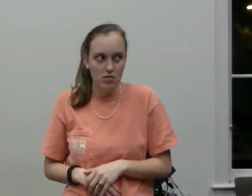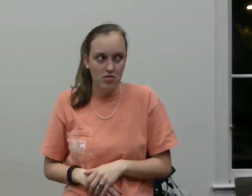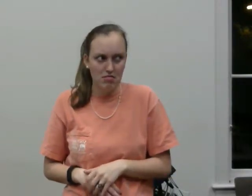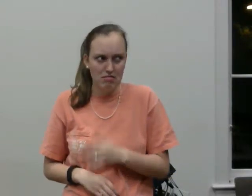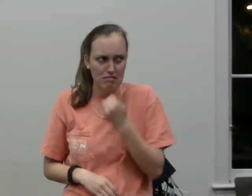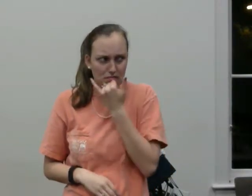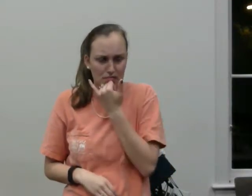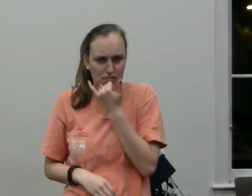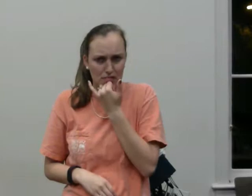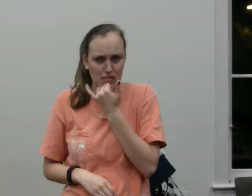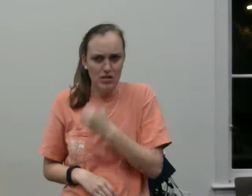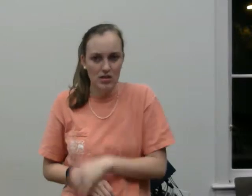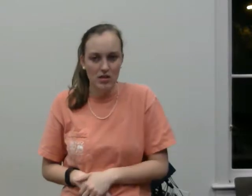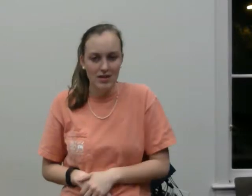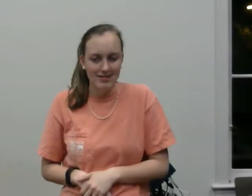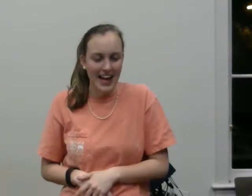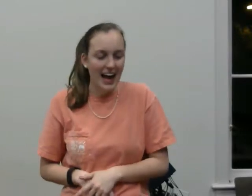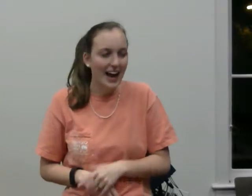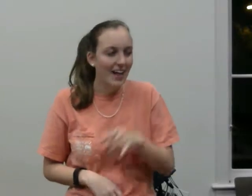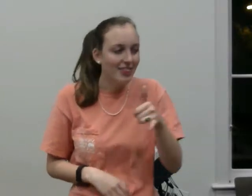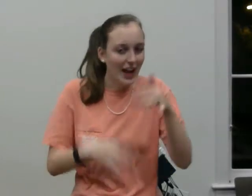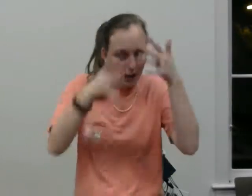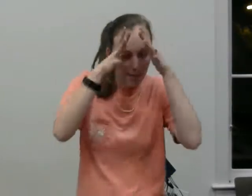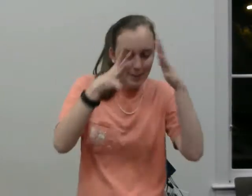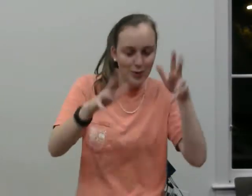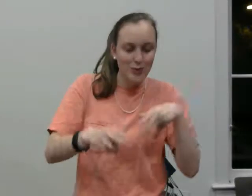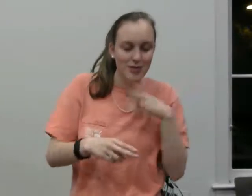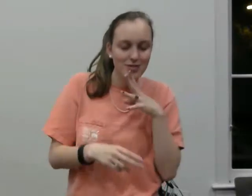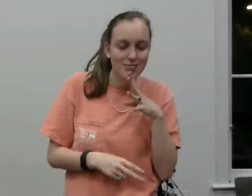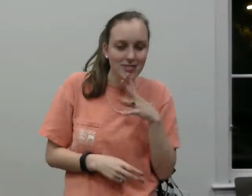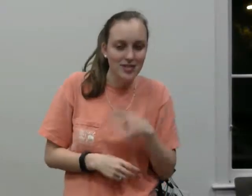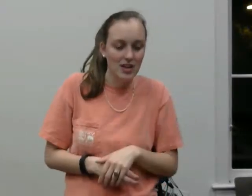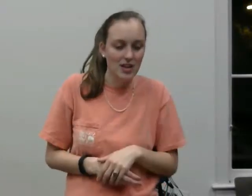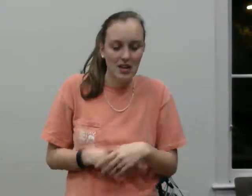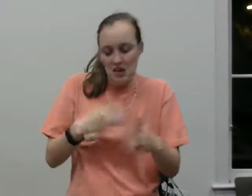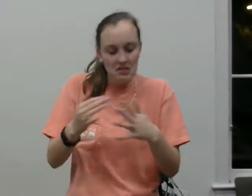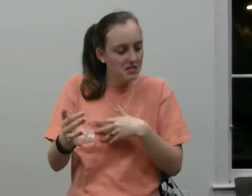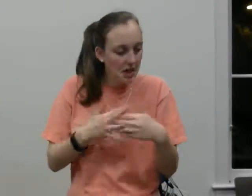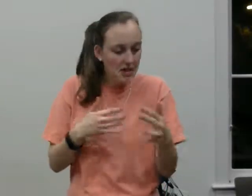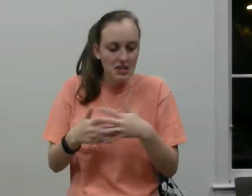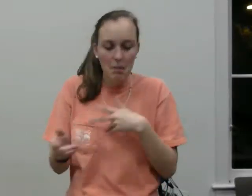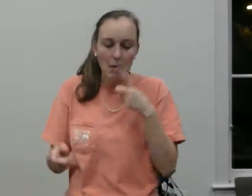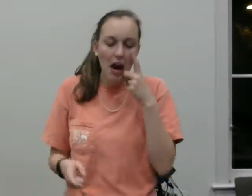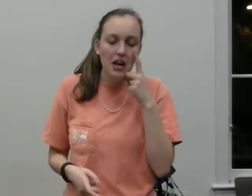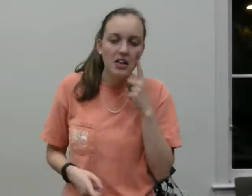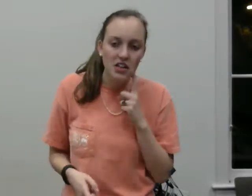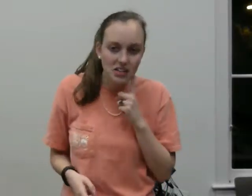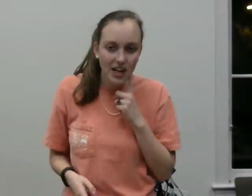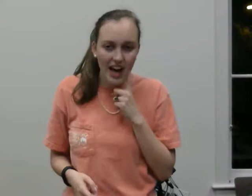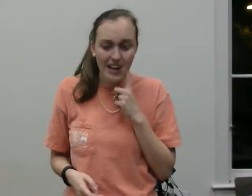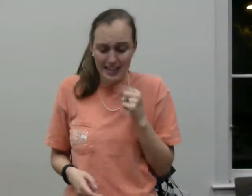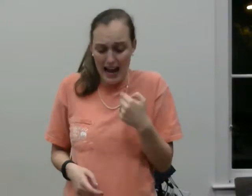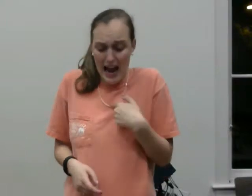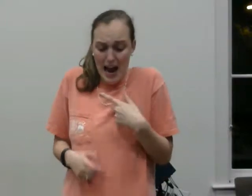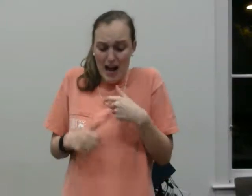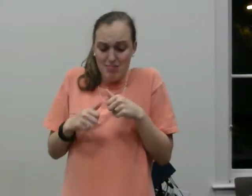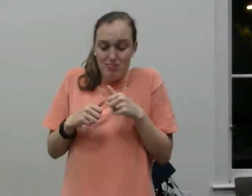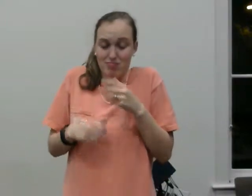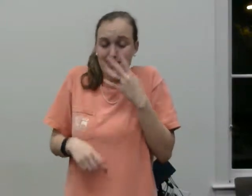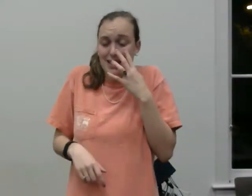that moose though. What he meant to say was, no matter how sad you are, I'm even sadder. And if you promise